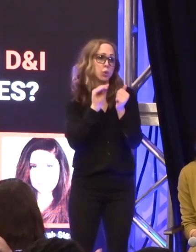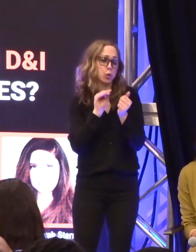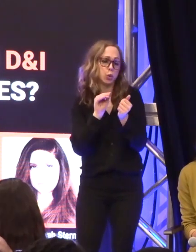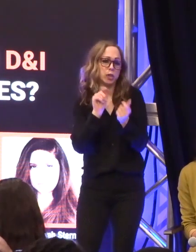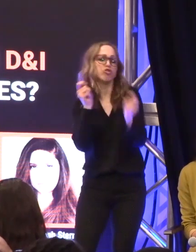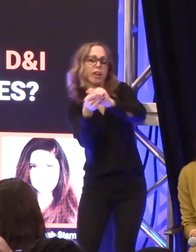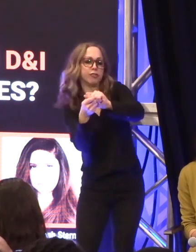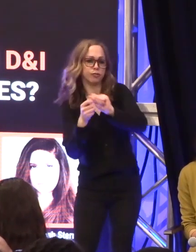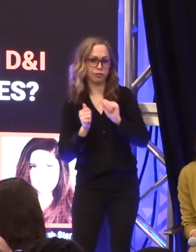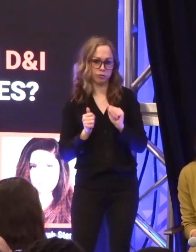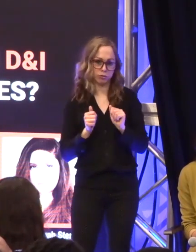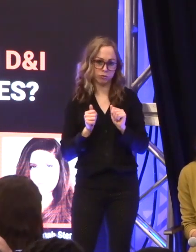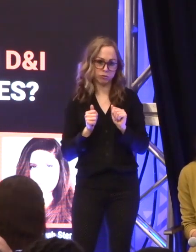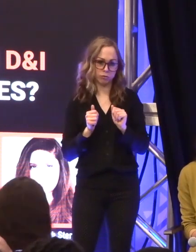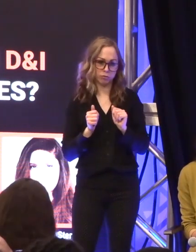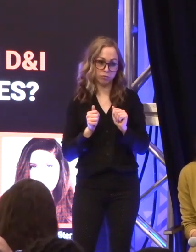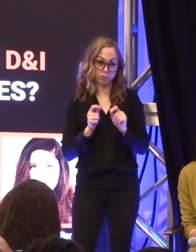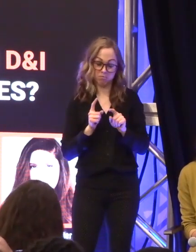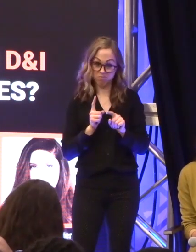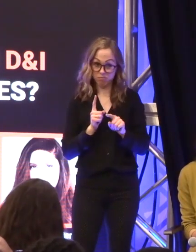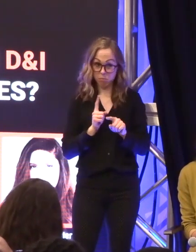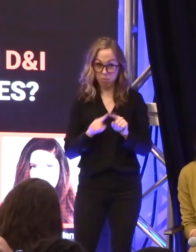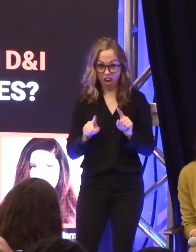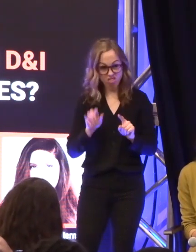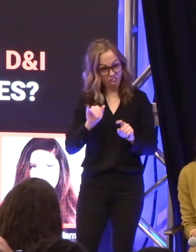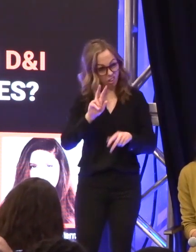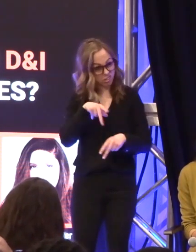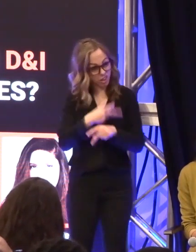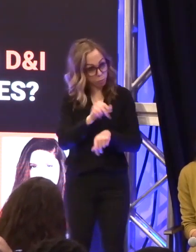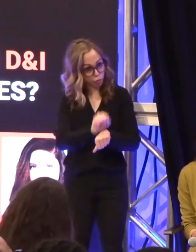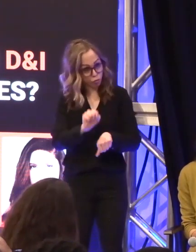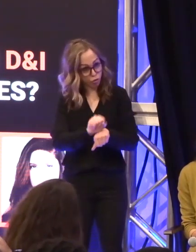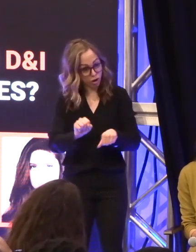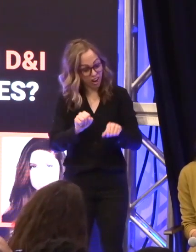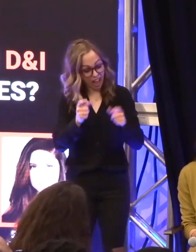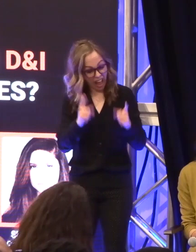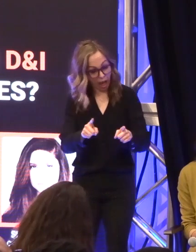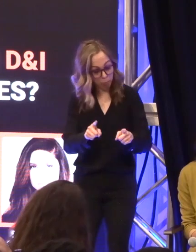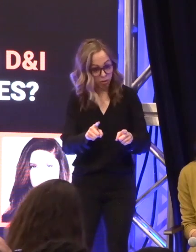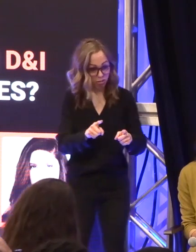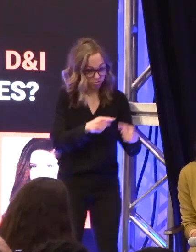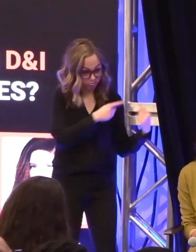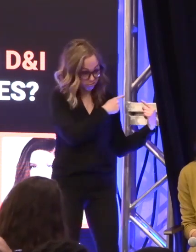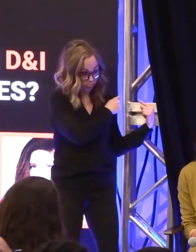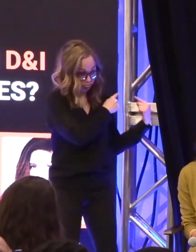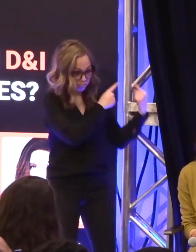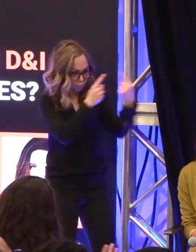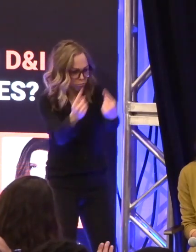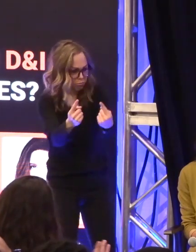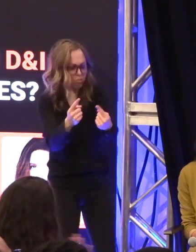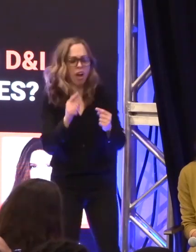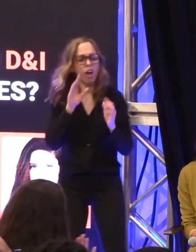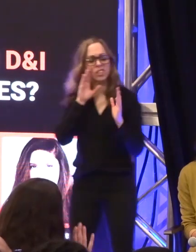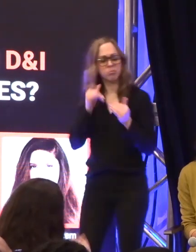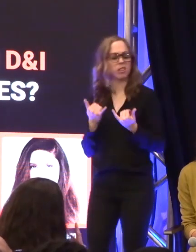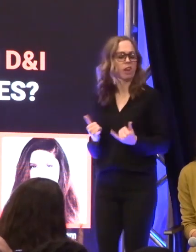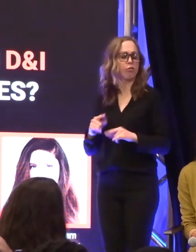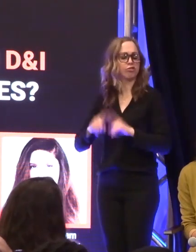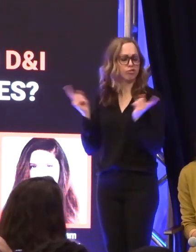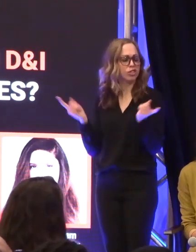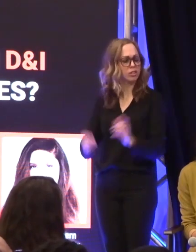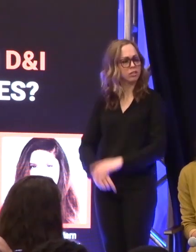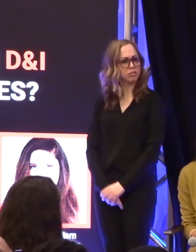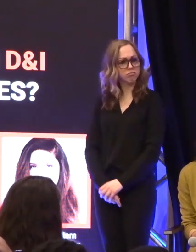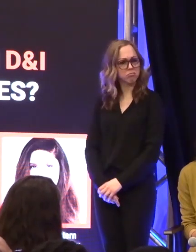to make change. But if those efforts had existed for long periods of time, I would expect to see a different result.